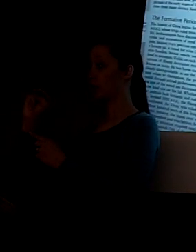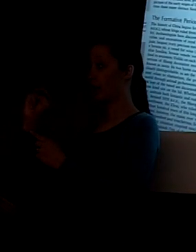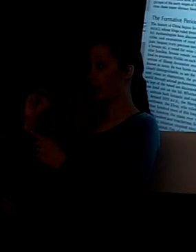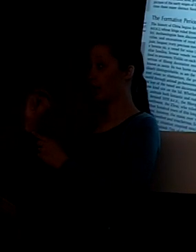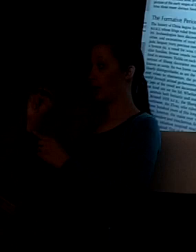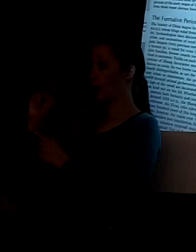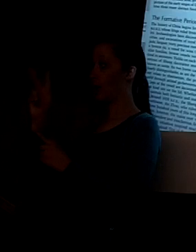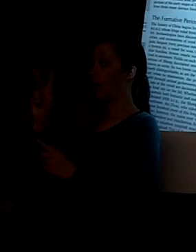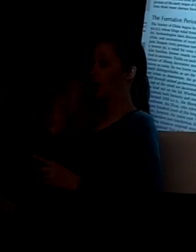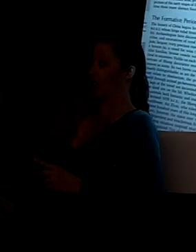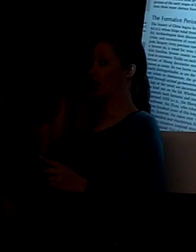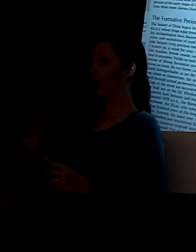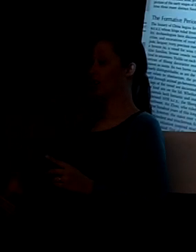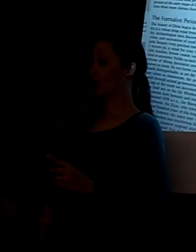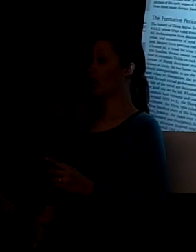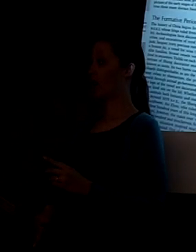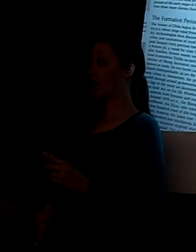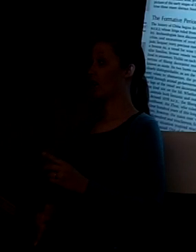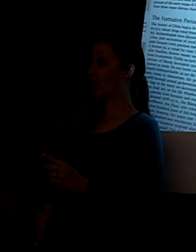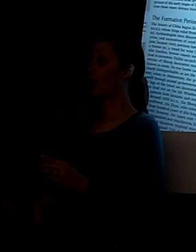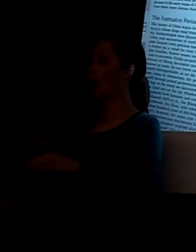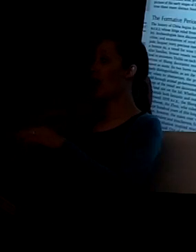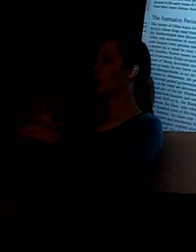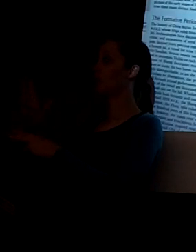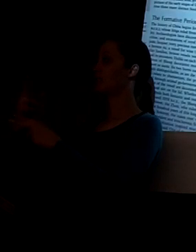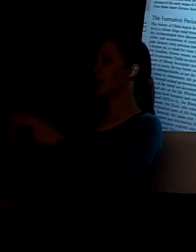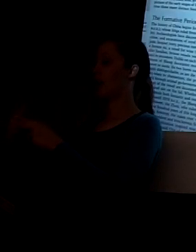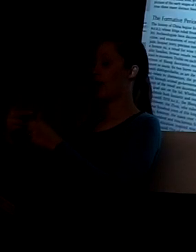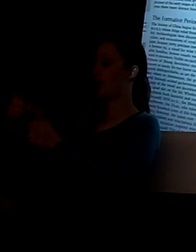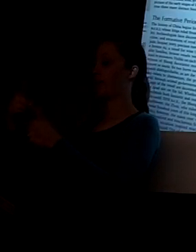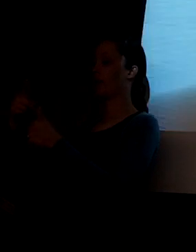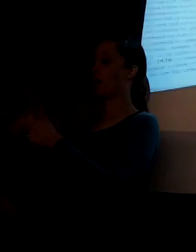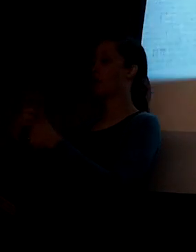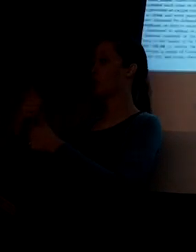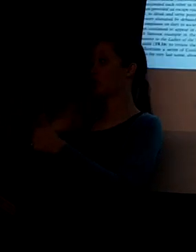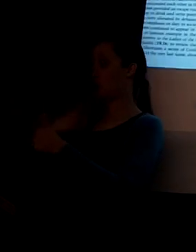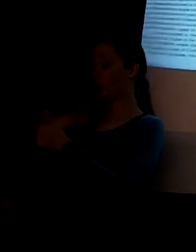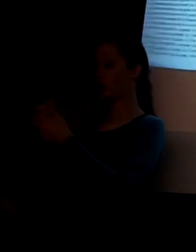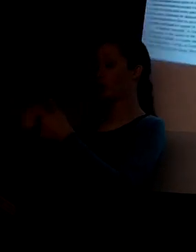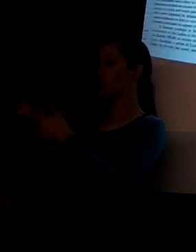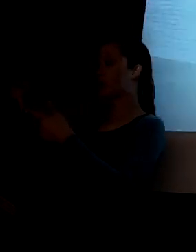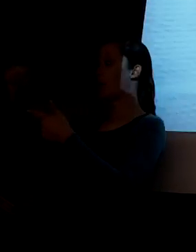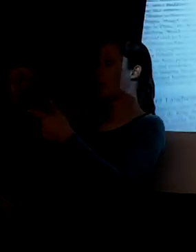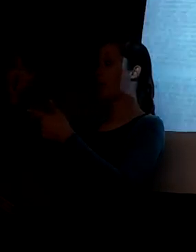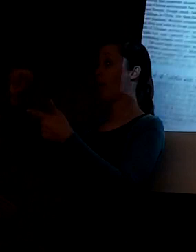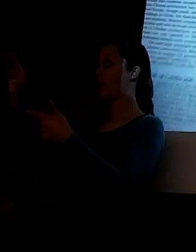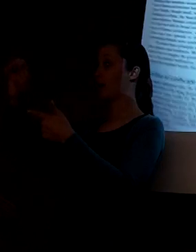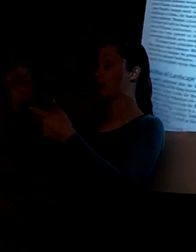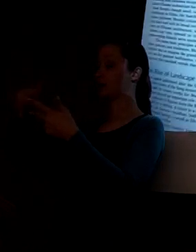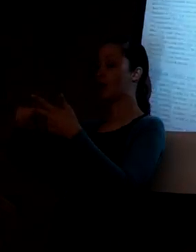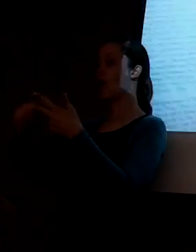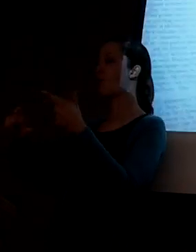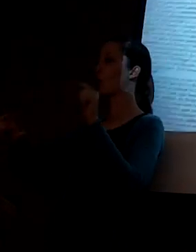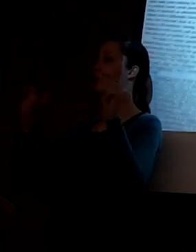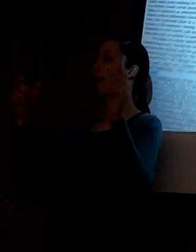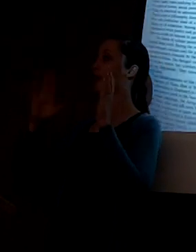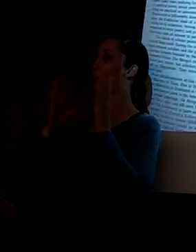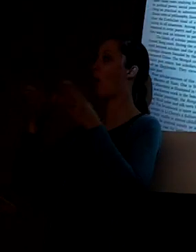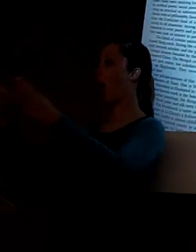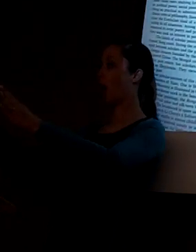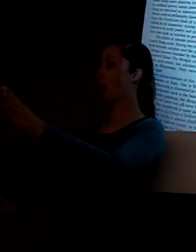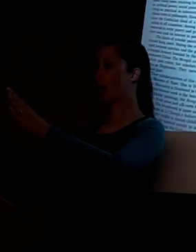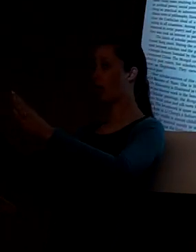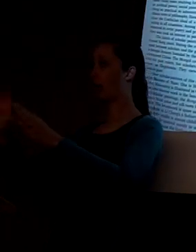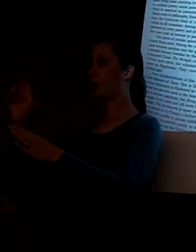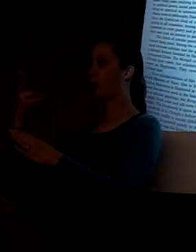imperial palace, and what else? And the Great Wall. And so you can read about the various different dynasties and be familiar with